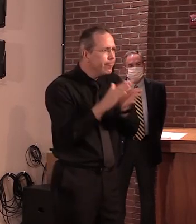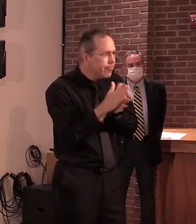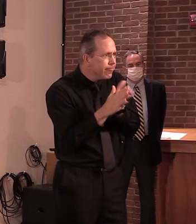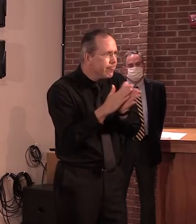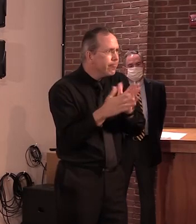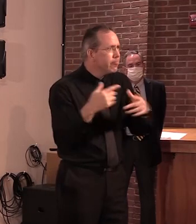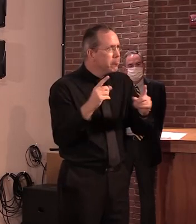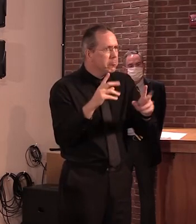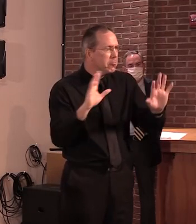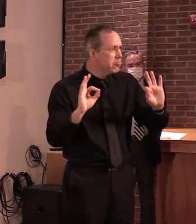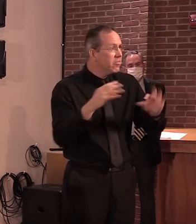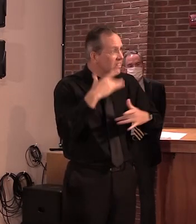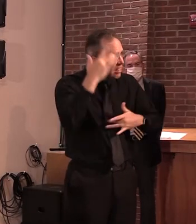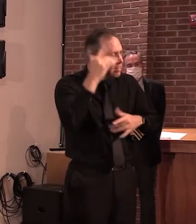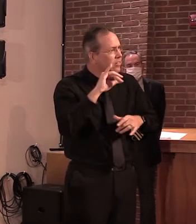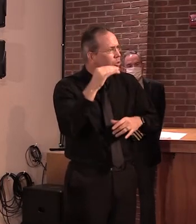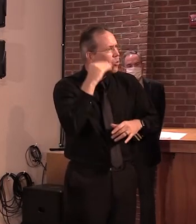So